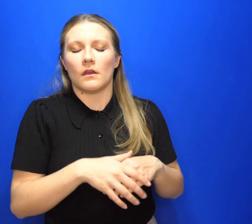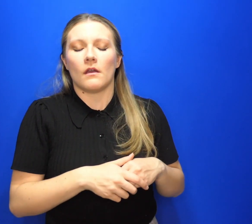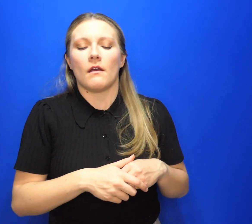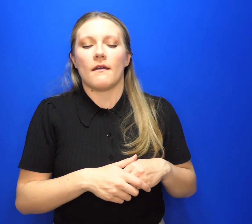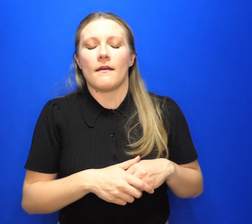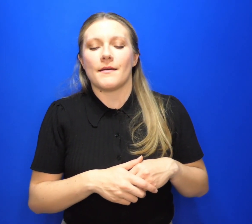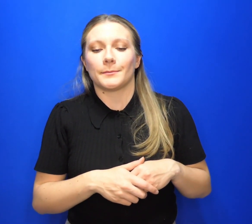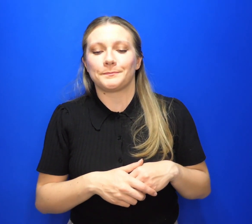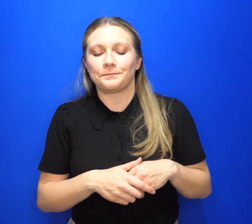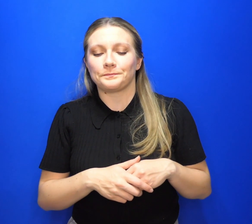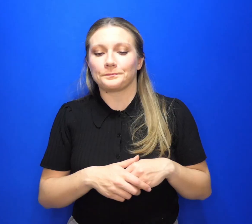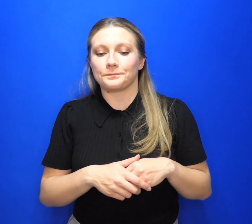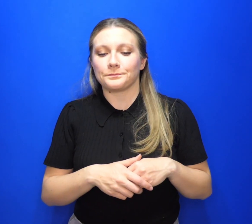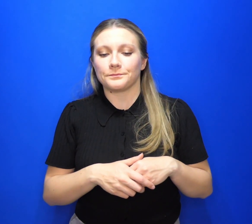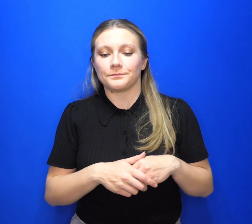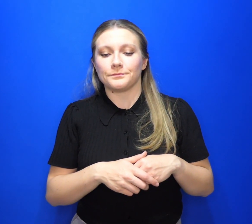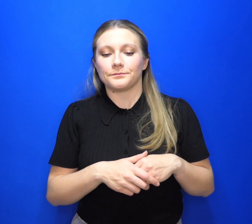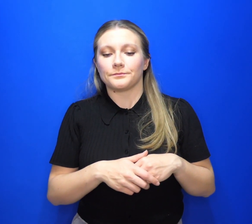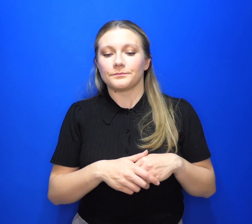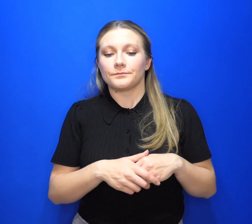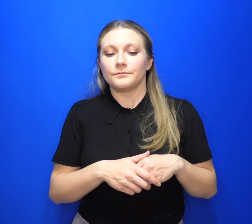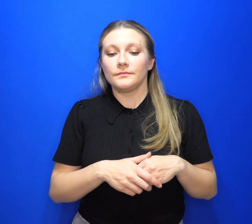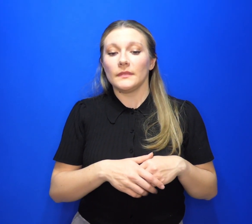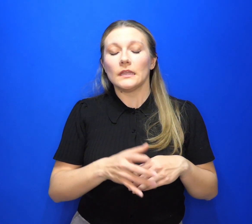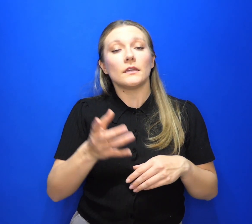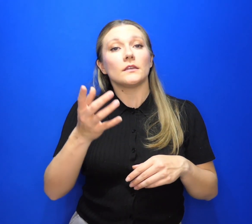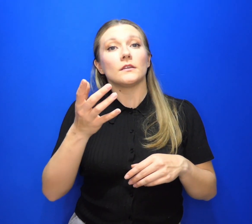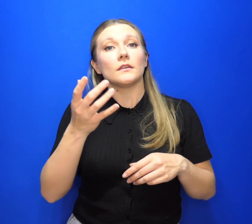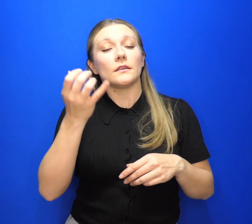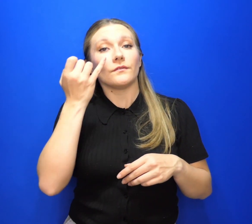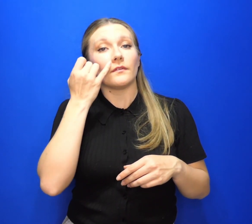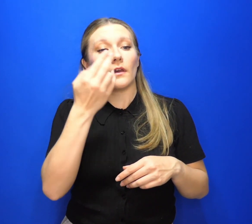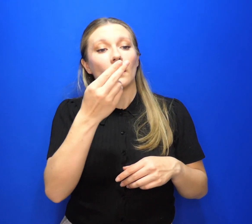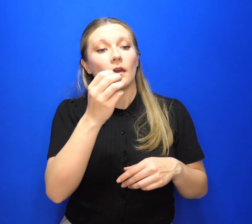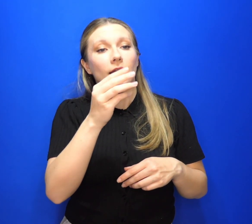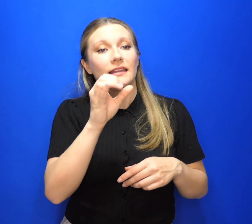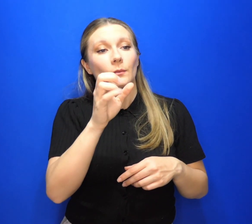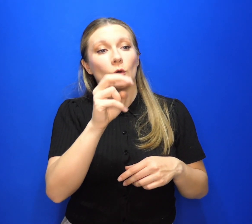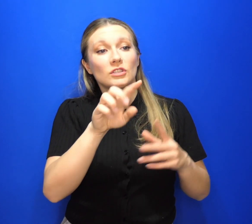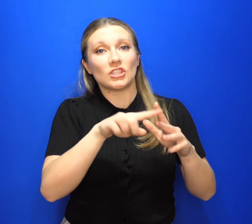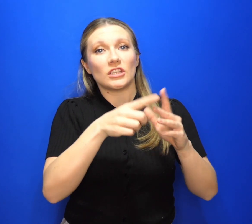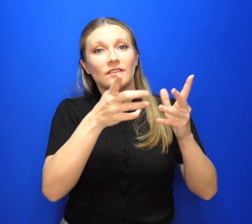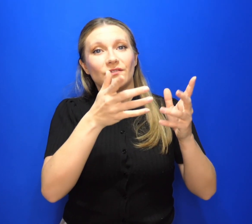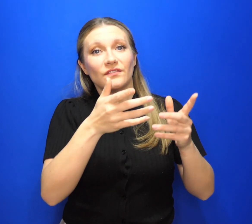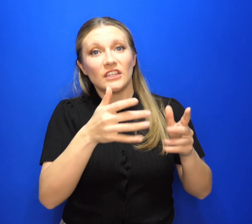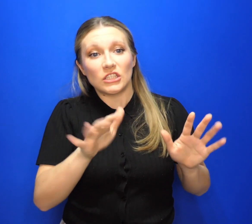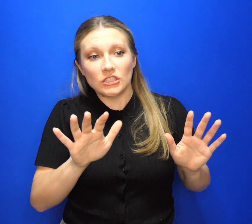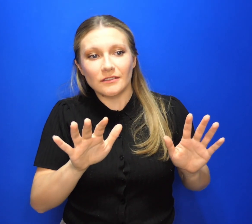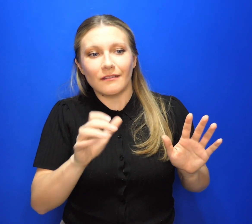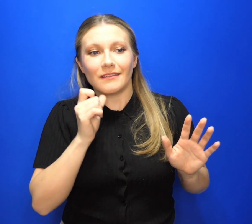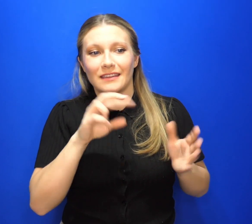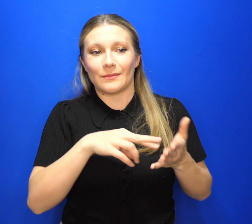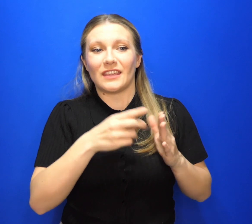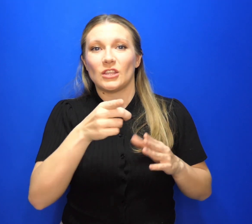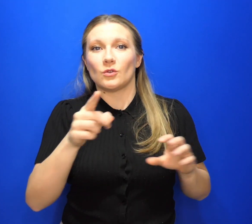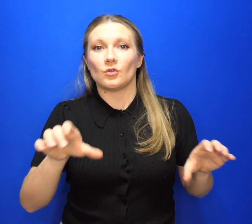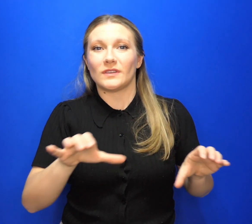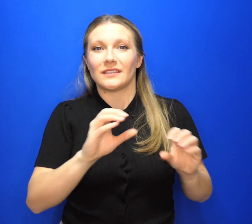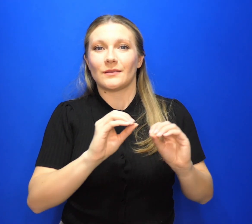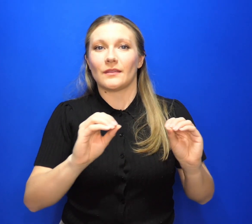And that once you're exiting the honeymoon, it doesn't necessarily mean that you're doing anything